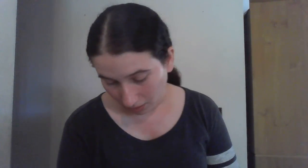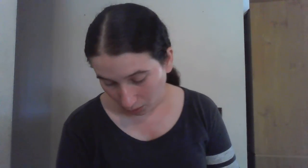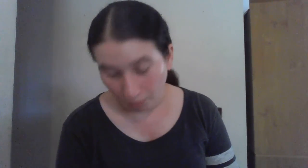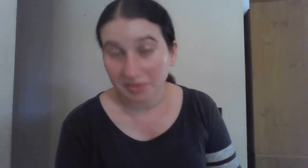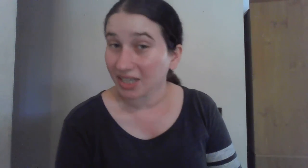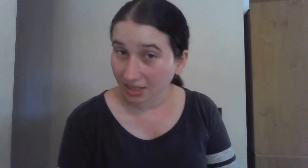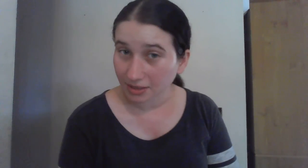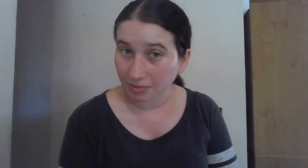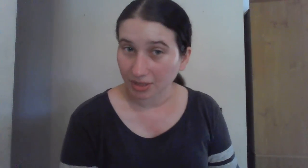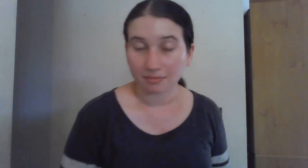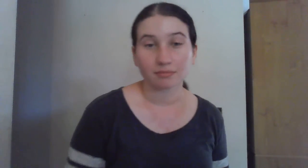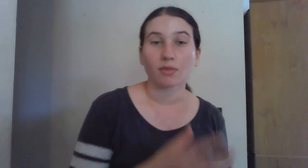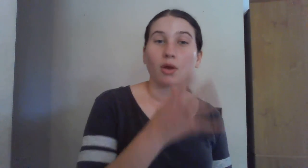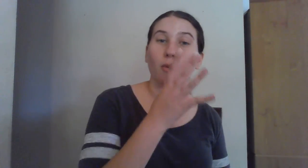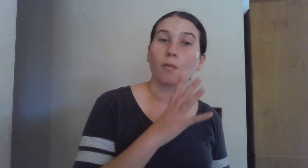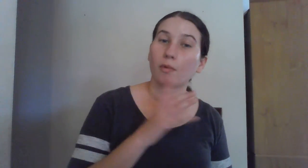The woman likes me.